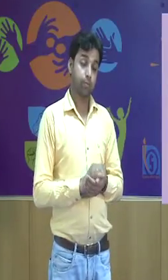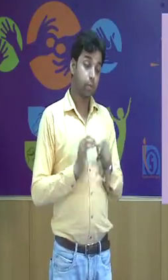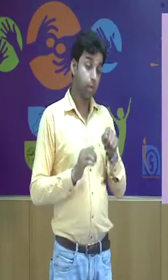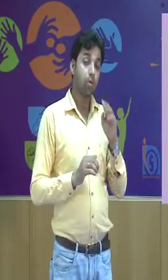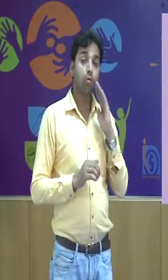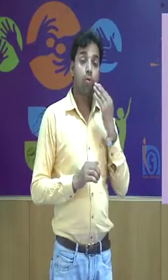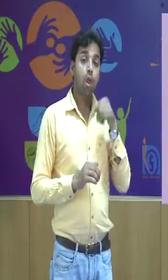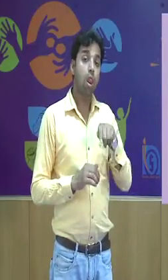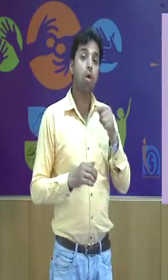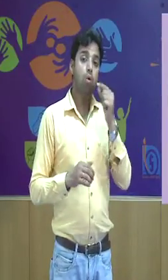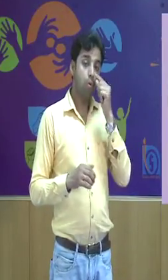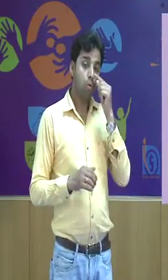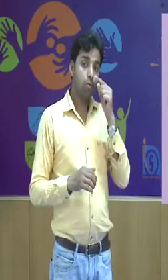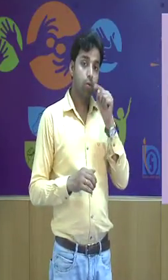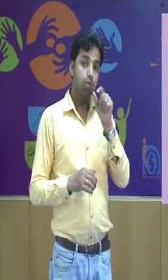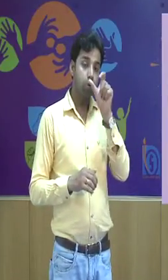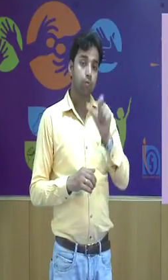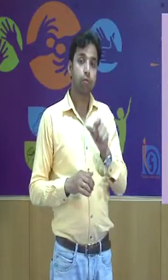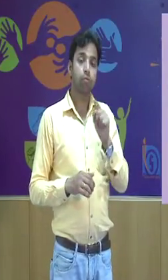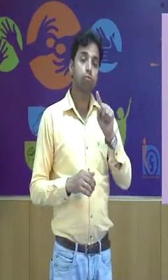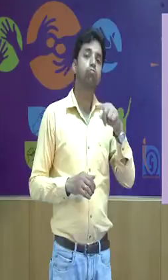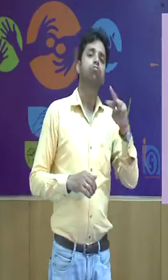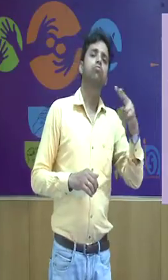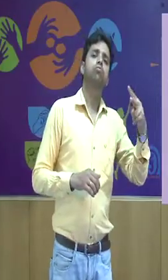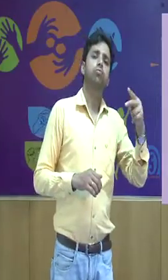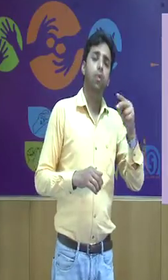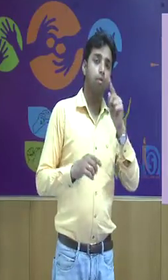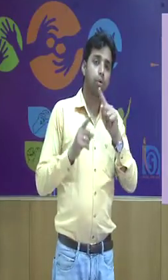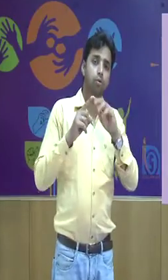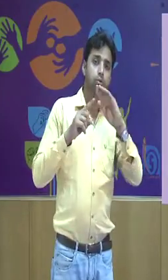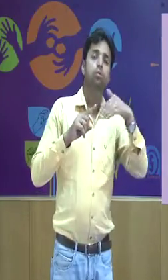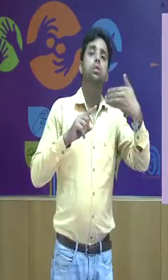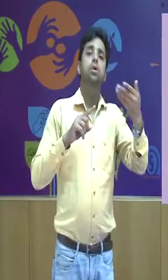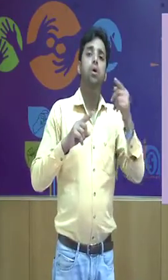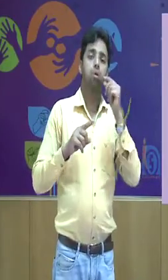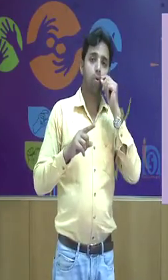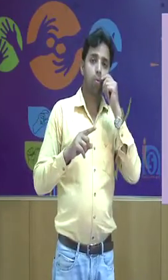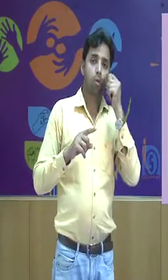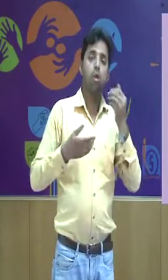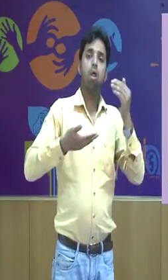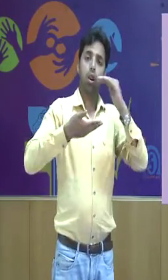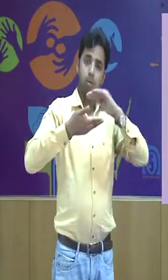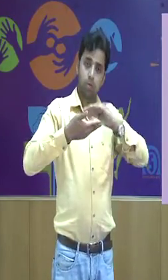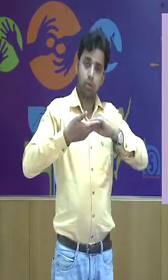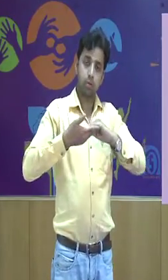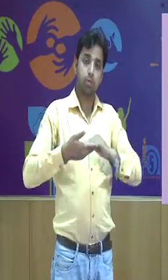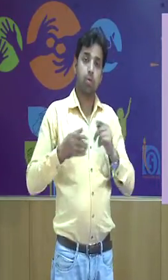When a woman married more than one man, it was called